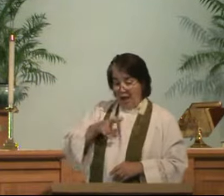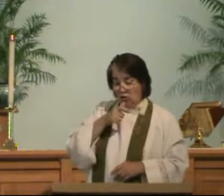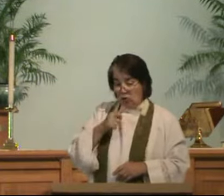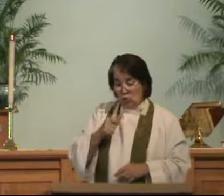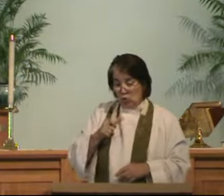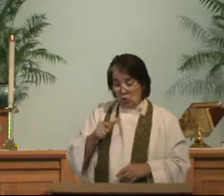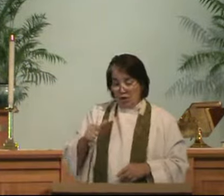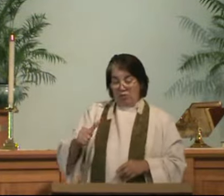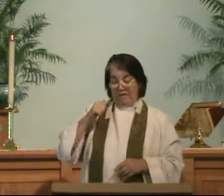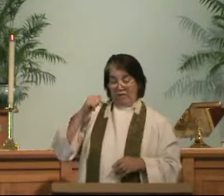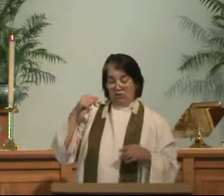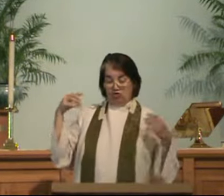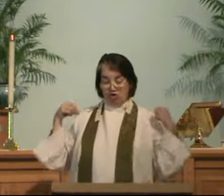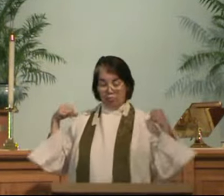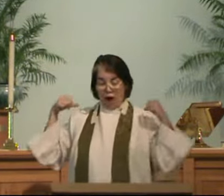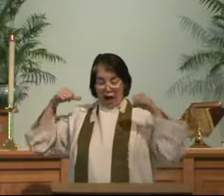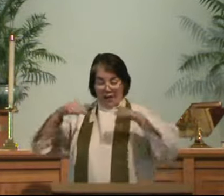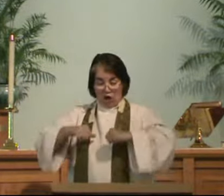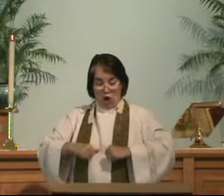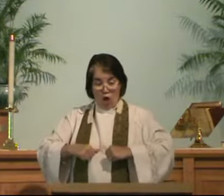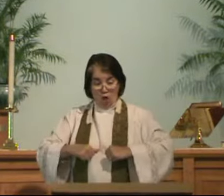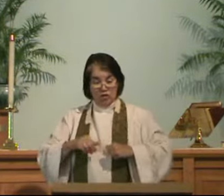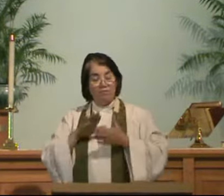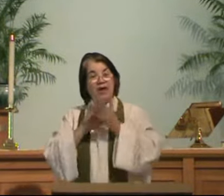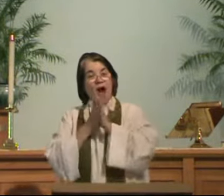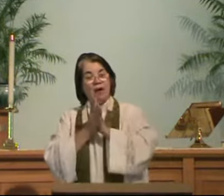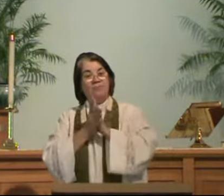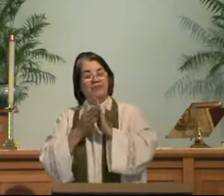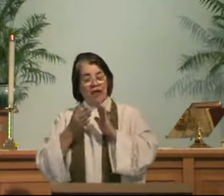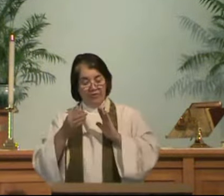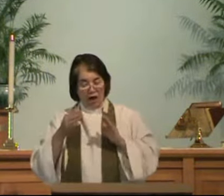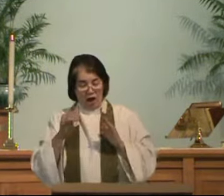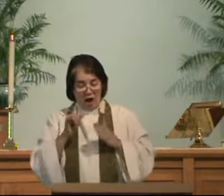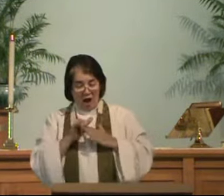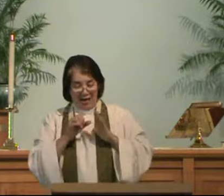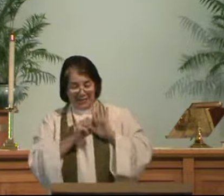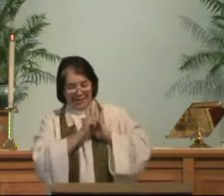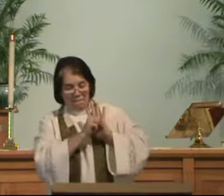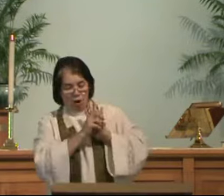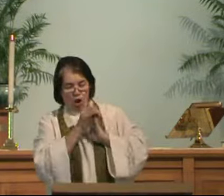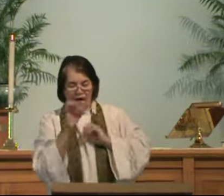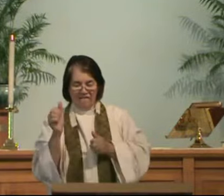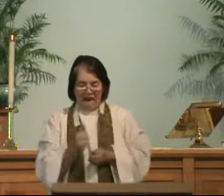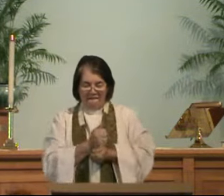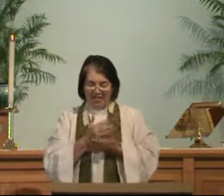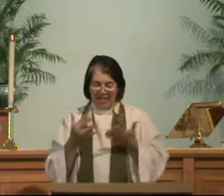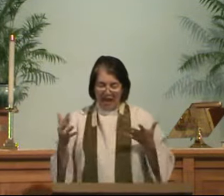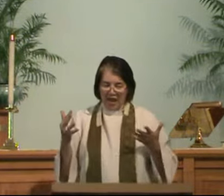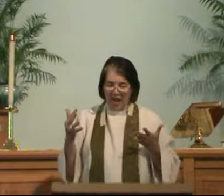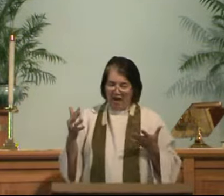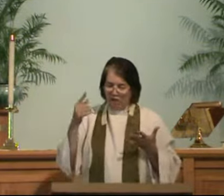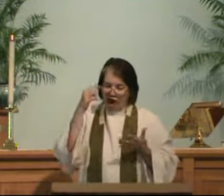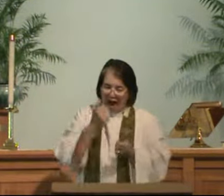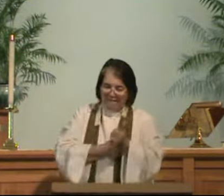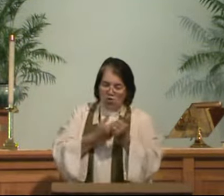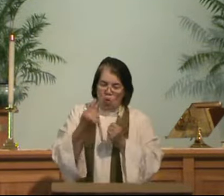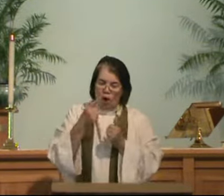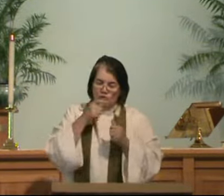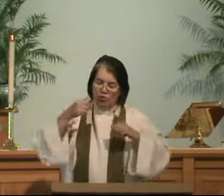Guy who refuses to put on clothes becomes the symbol of everything for everyone who